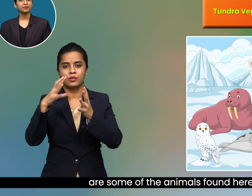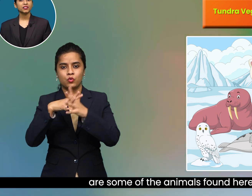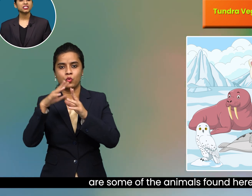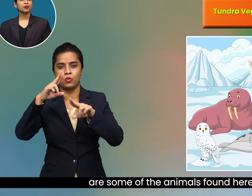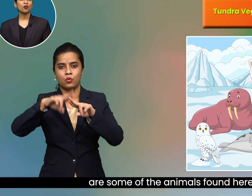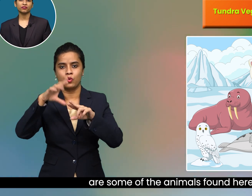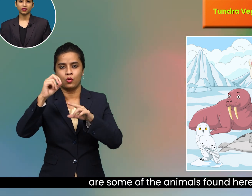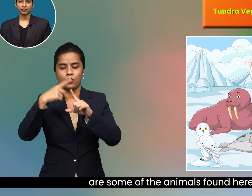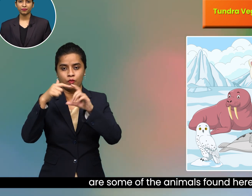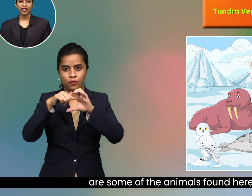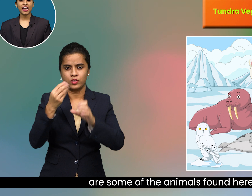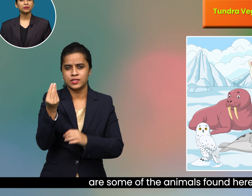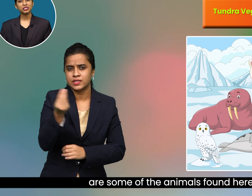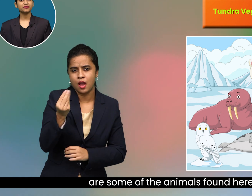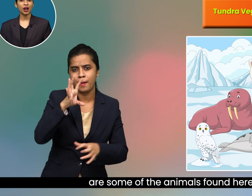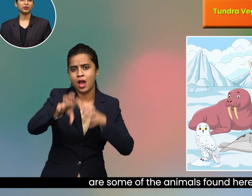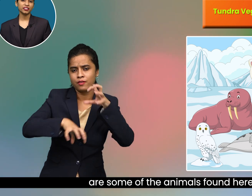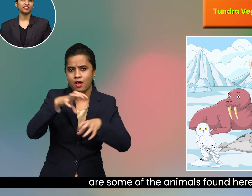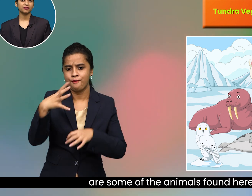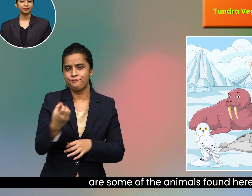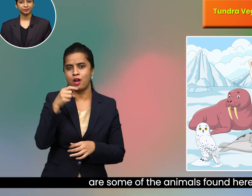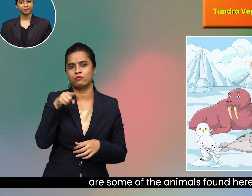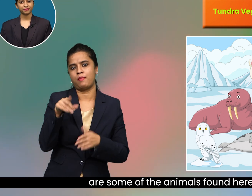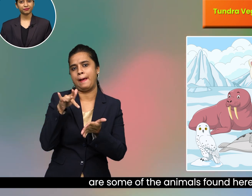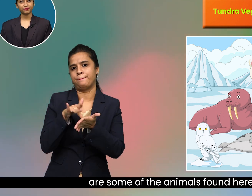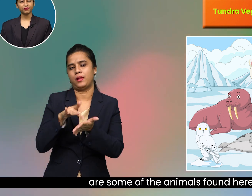are some of the animals found here.